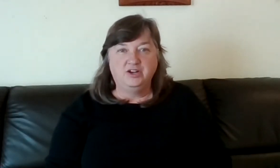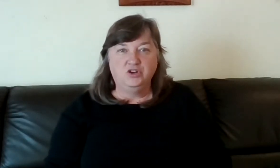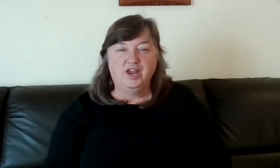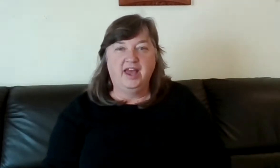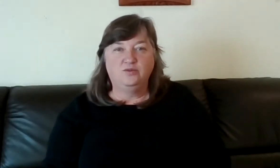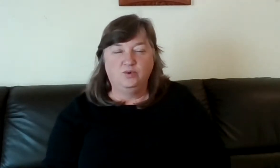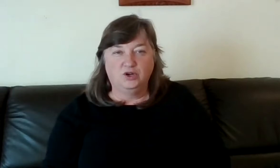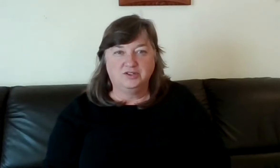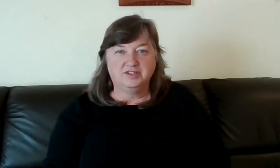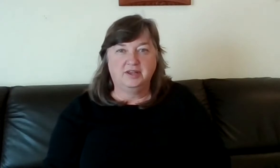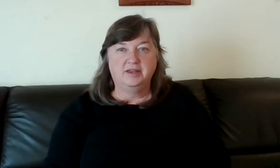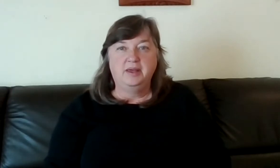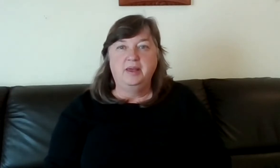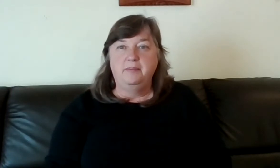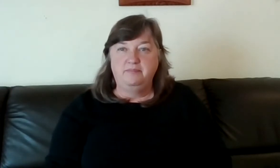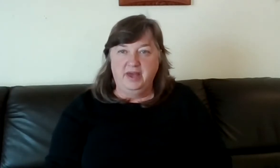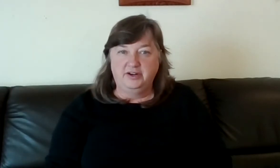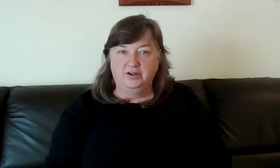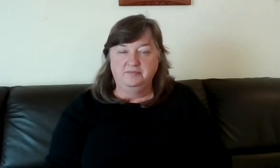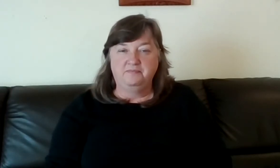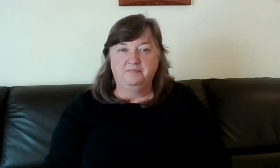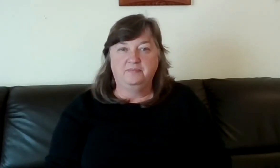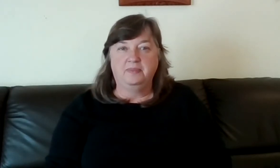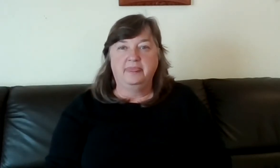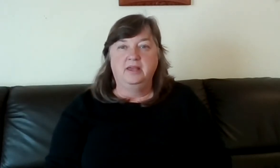Better and worse. Better.